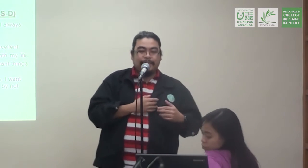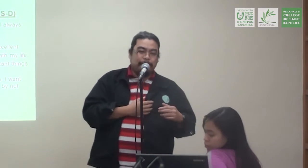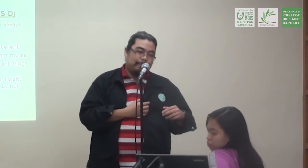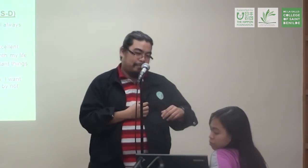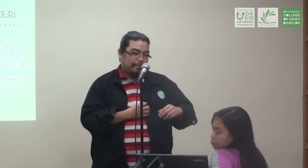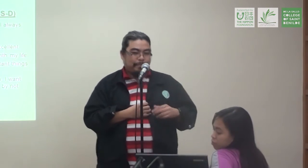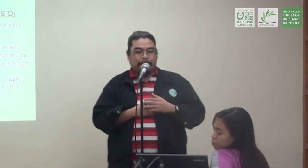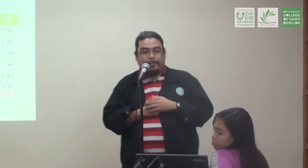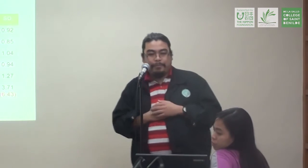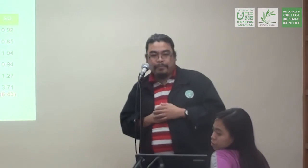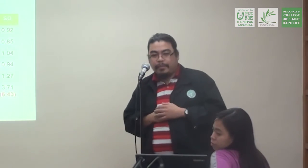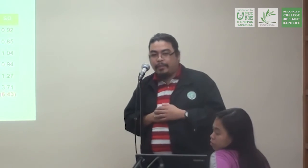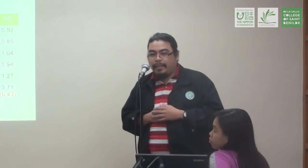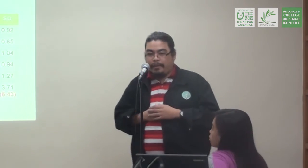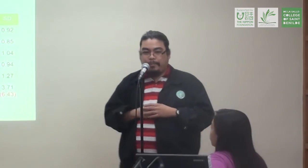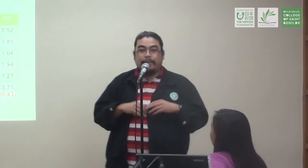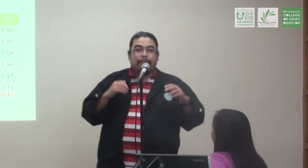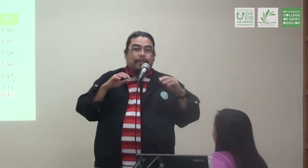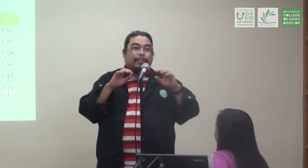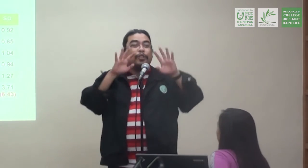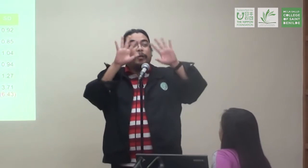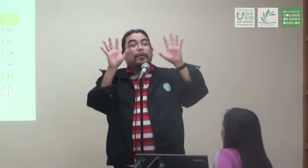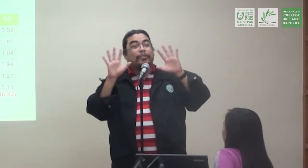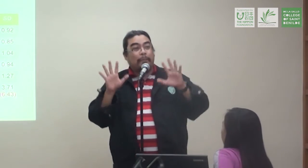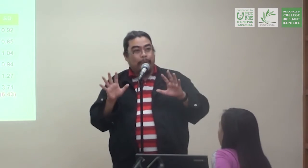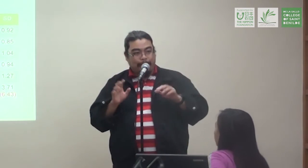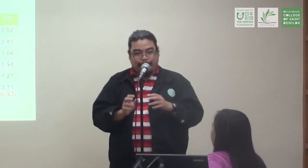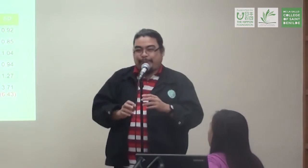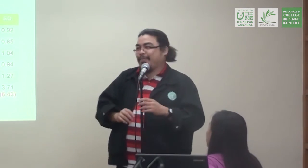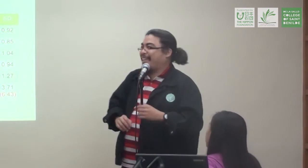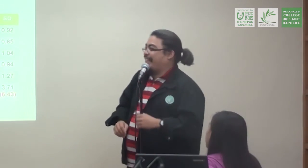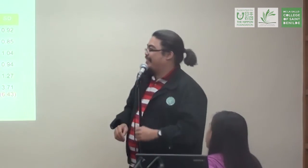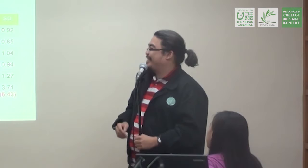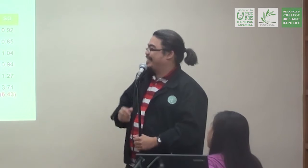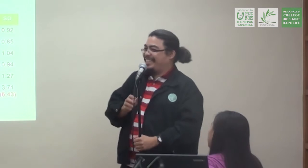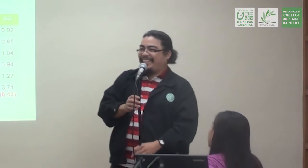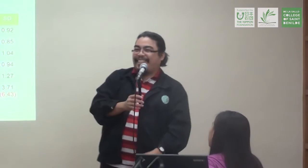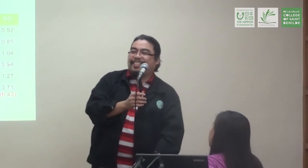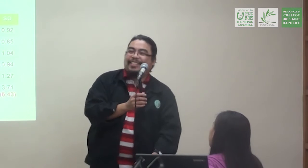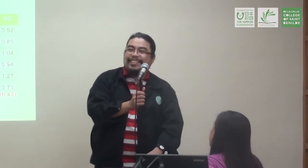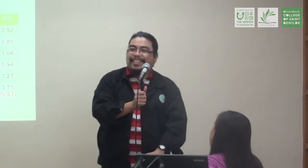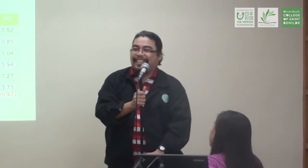next slide. Now, let's talk about numbers. Okay.